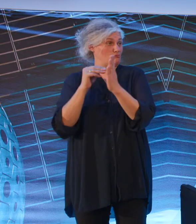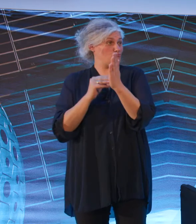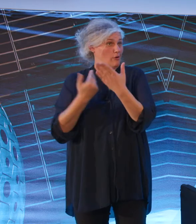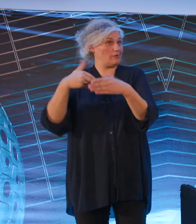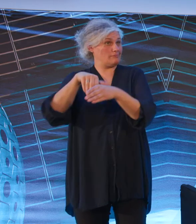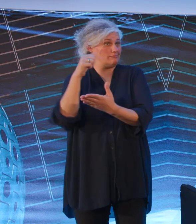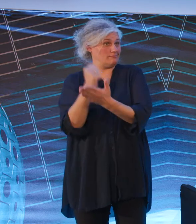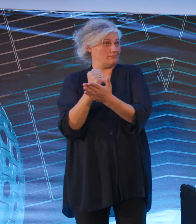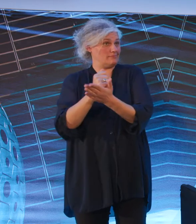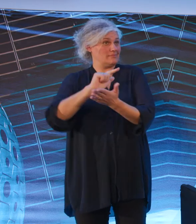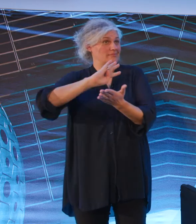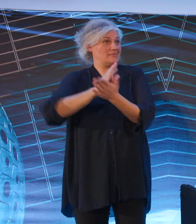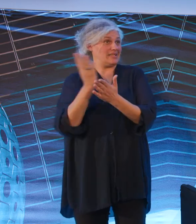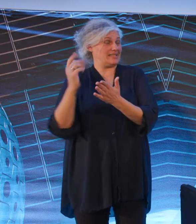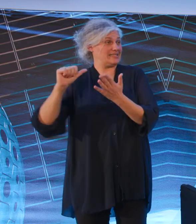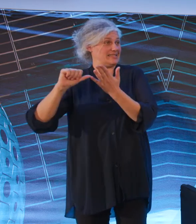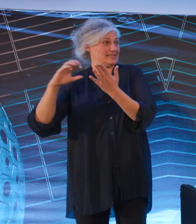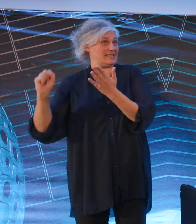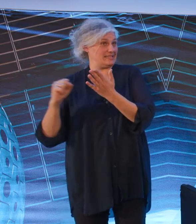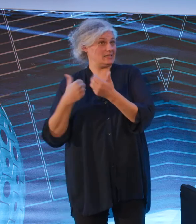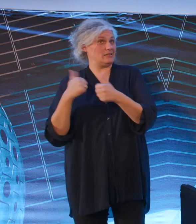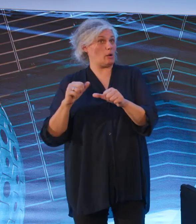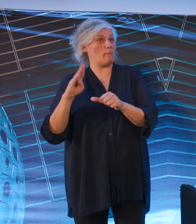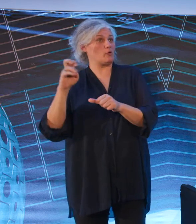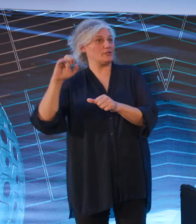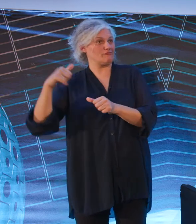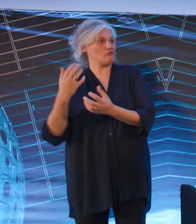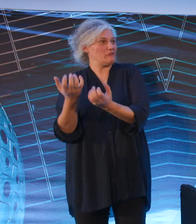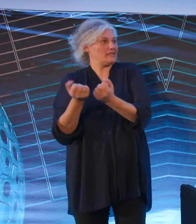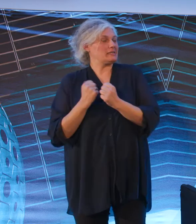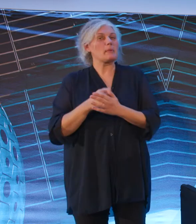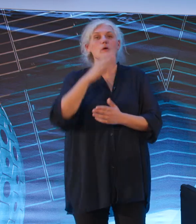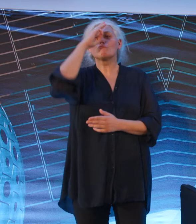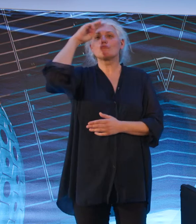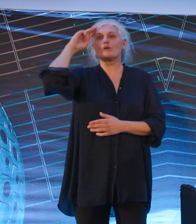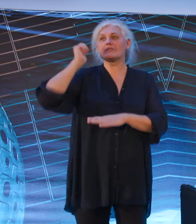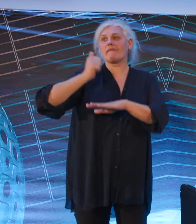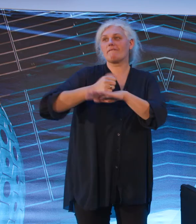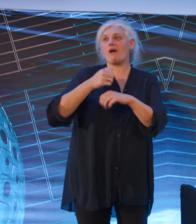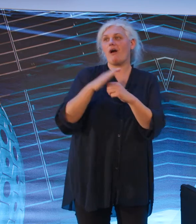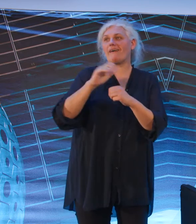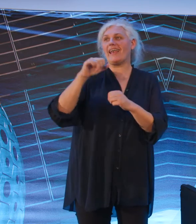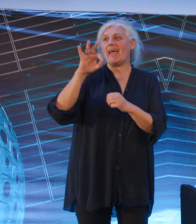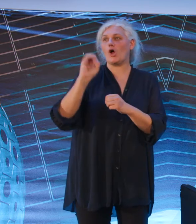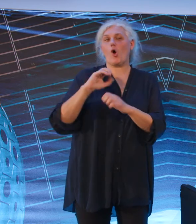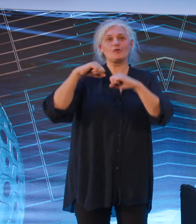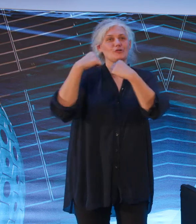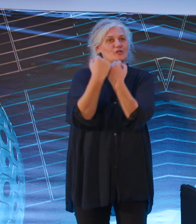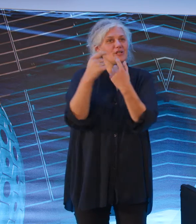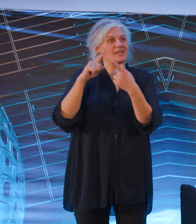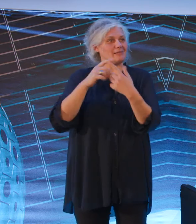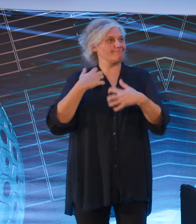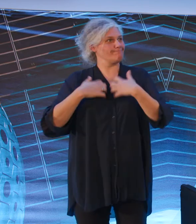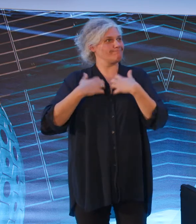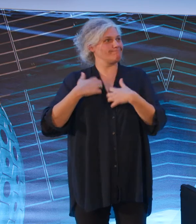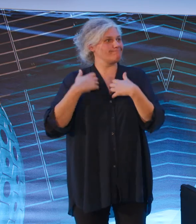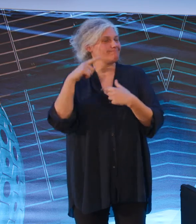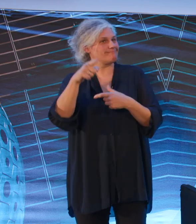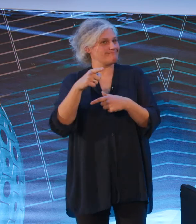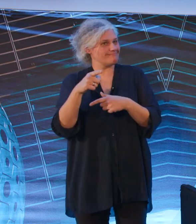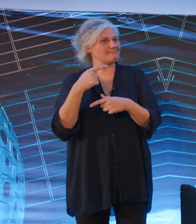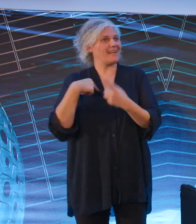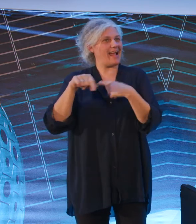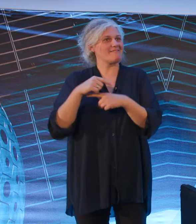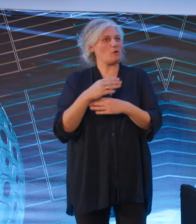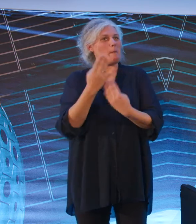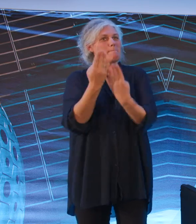and a 1916 bursary recipient. She's president and founder of the Lego Society and is the interest, hobby and board of Irish